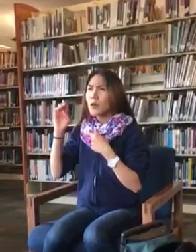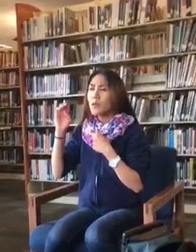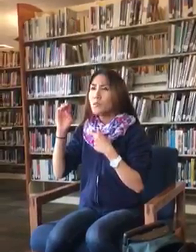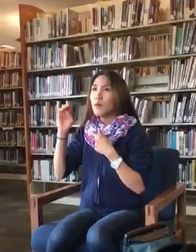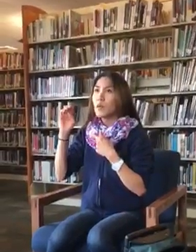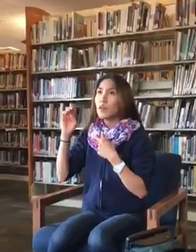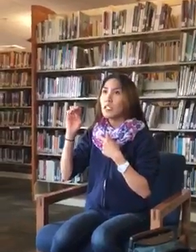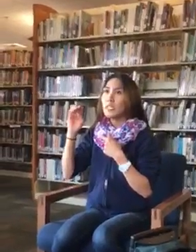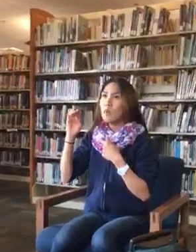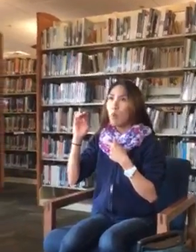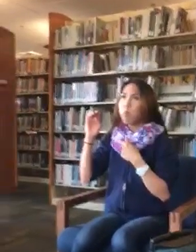eyebrows, puff out your cheeks.